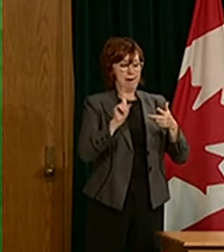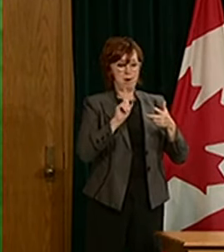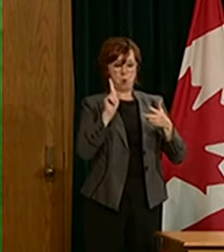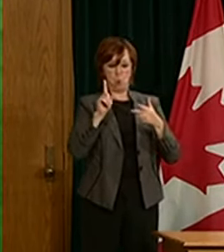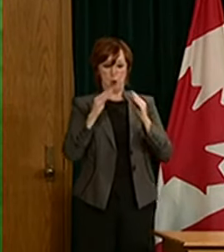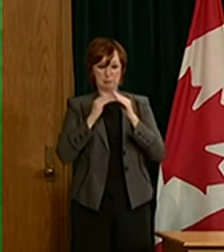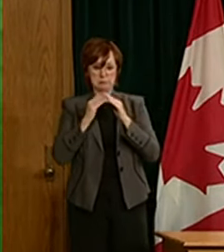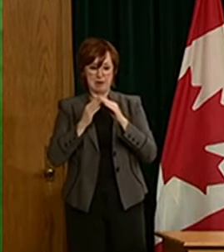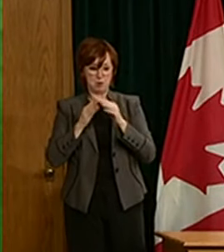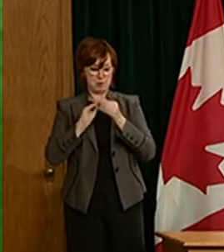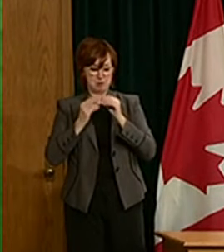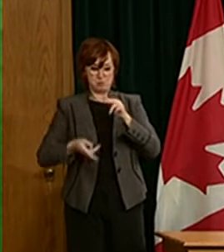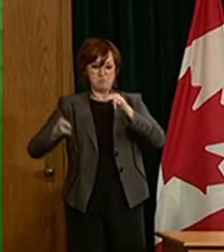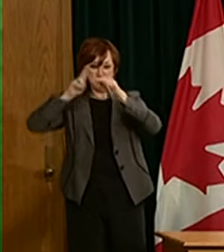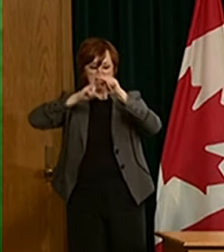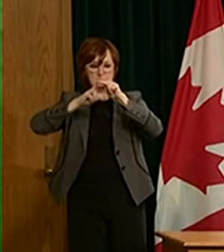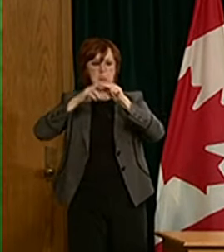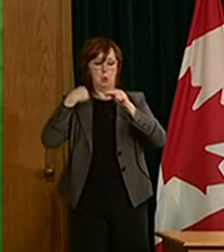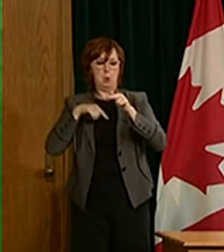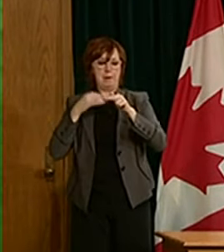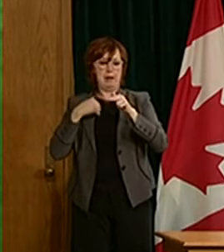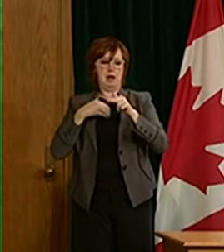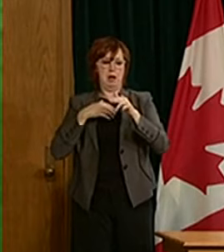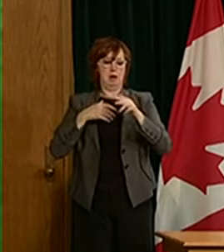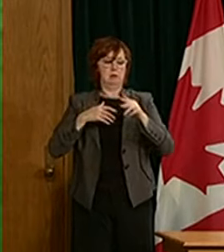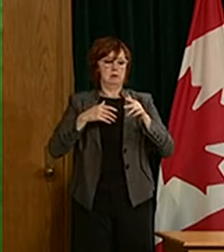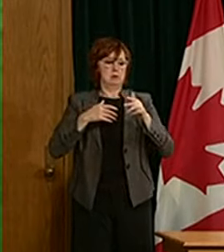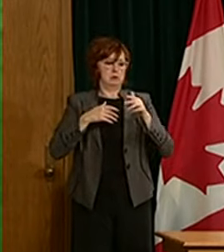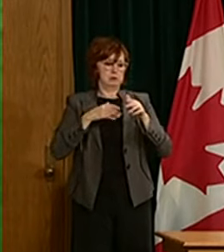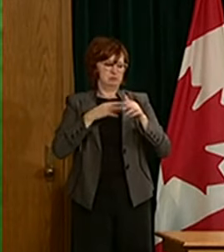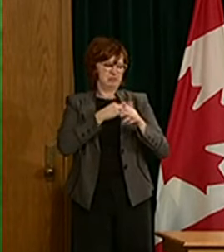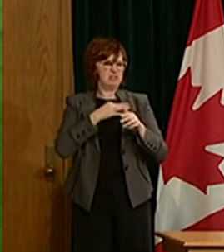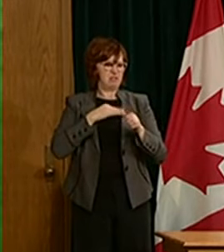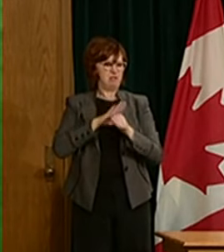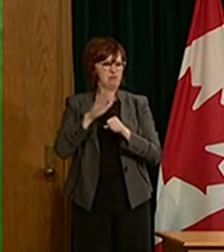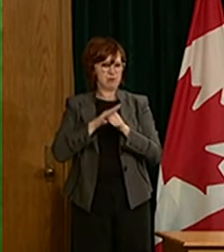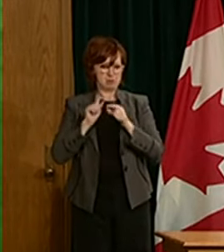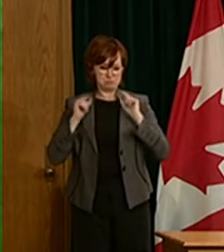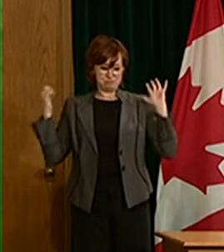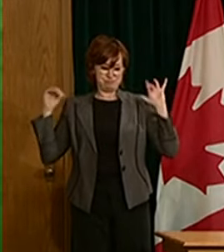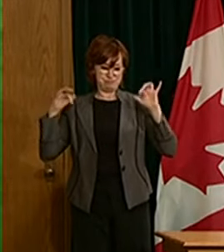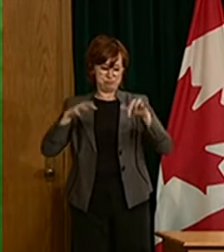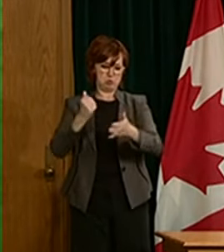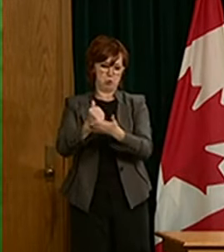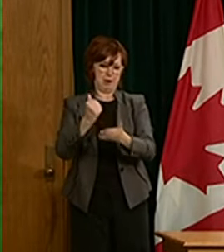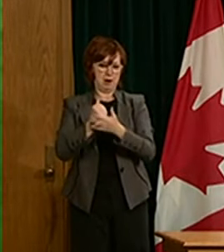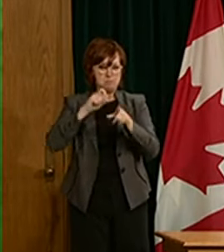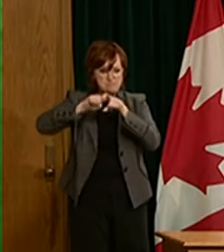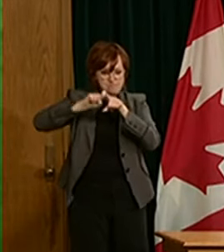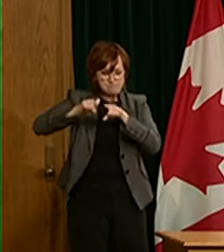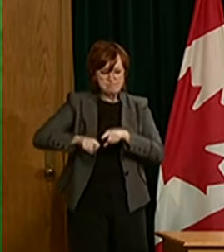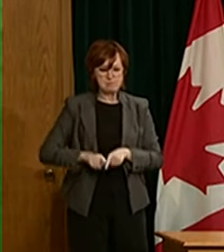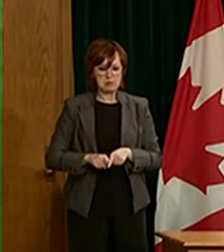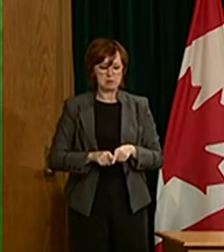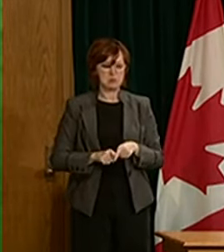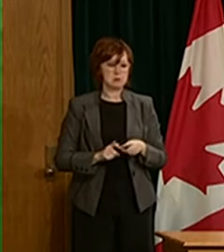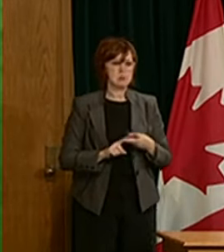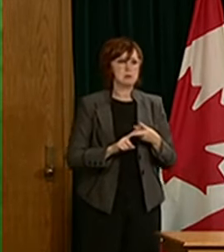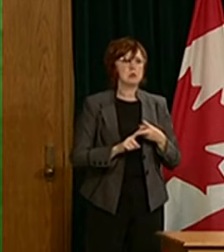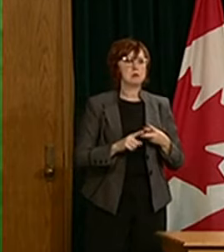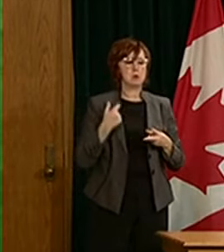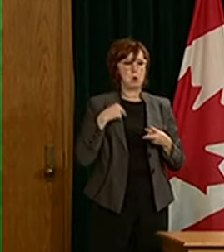experience where there are either large case investigations or cluster events, and we are looking